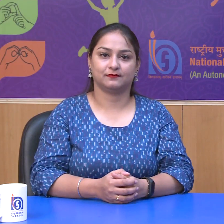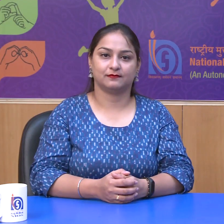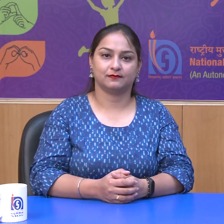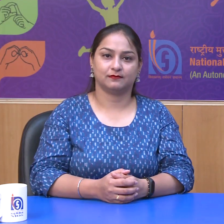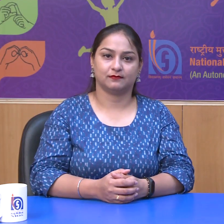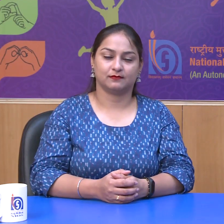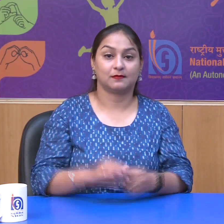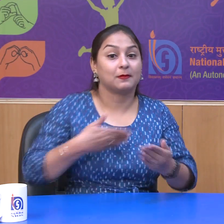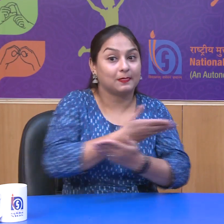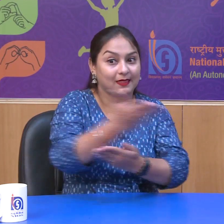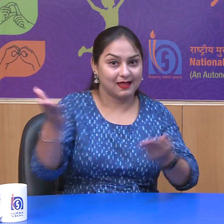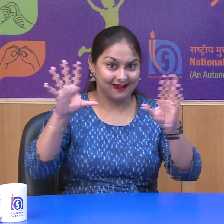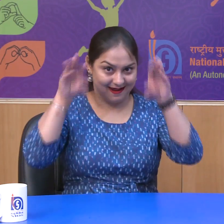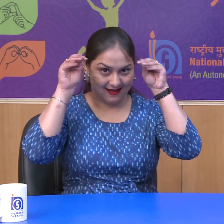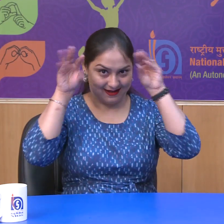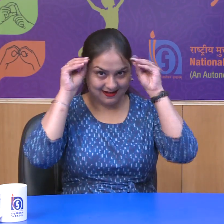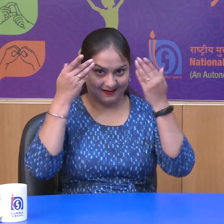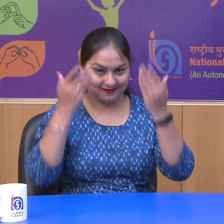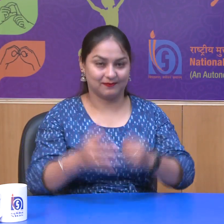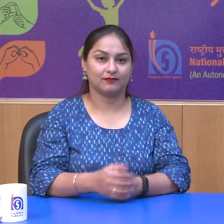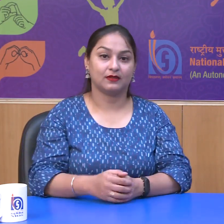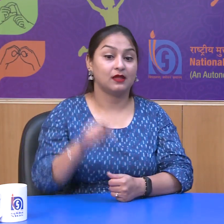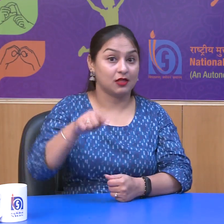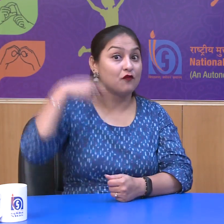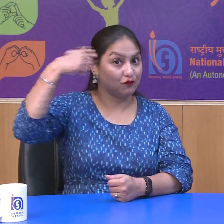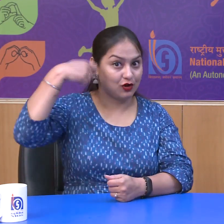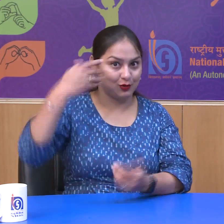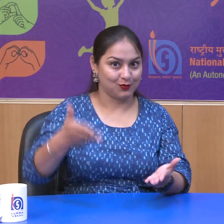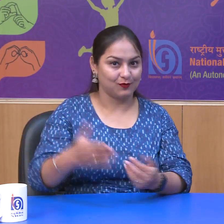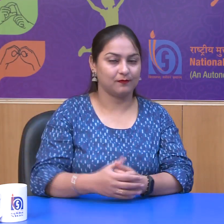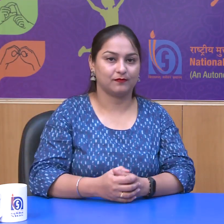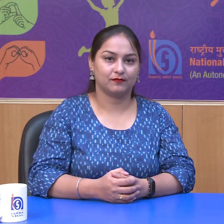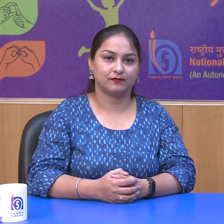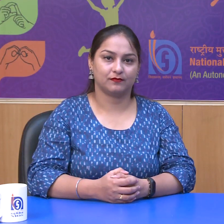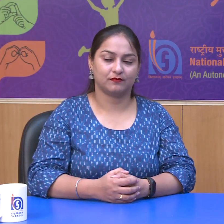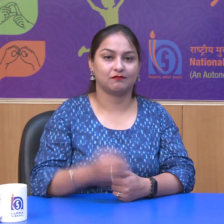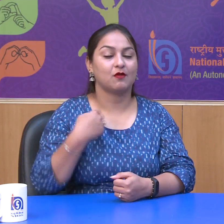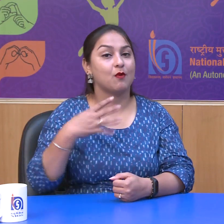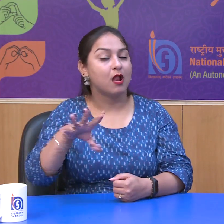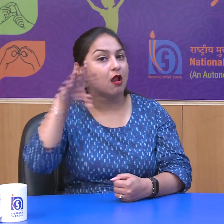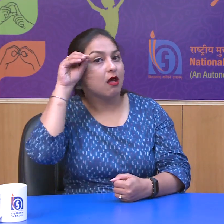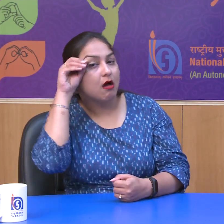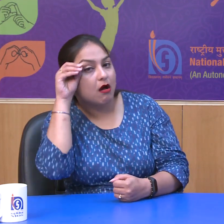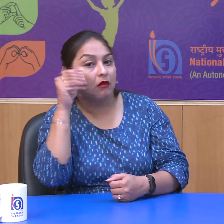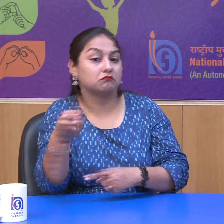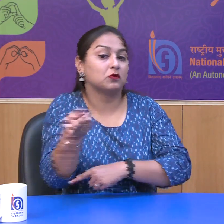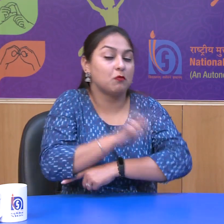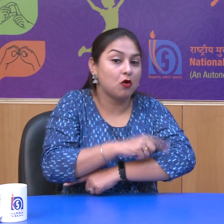So dear learner, in this video we learned about the